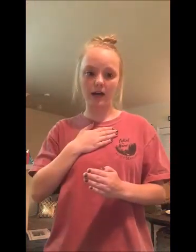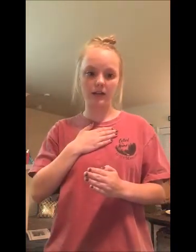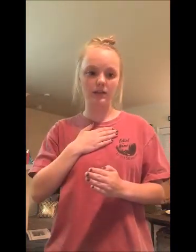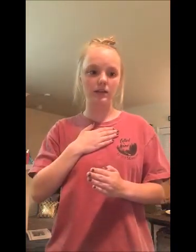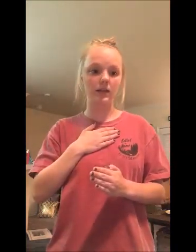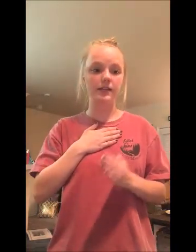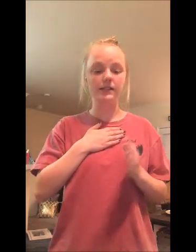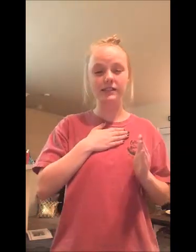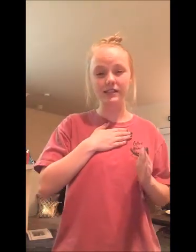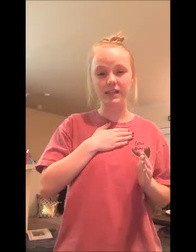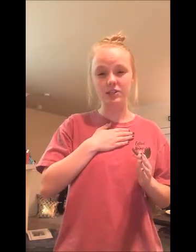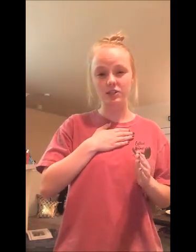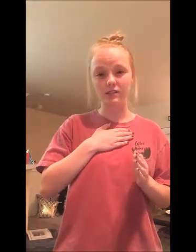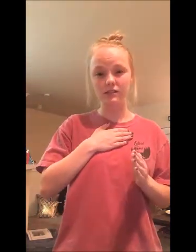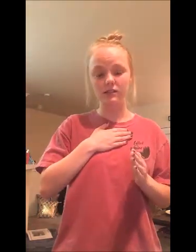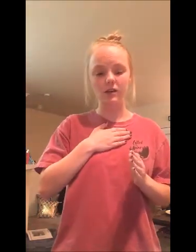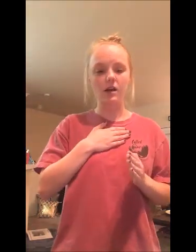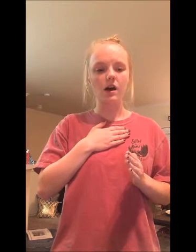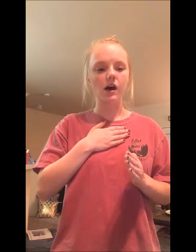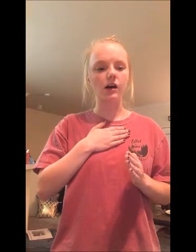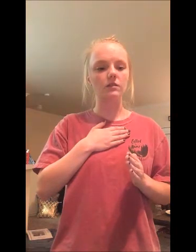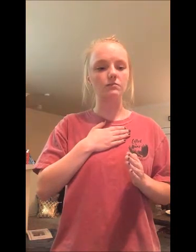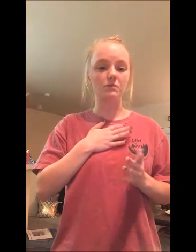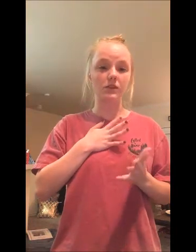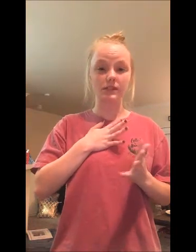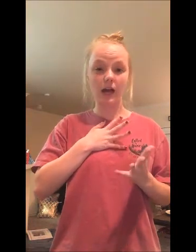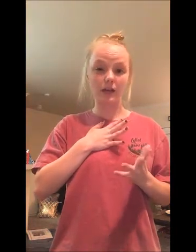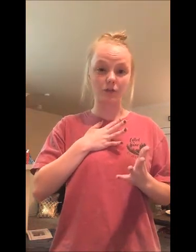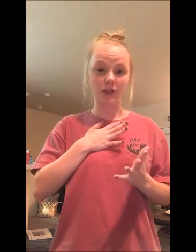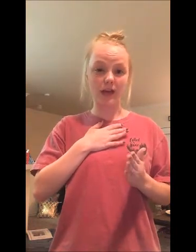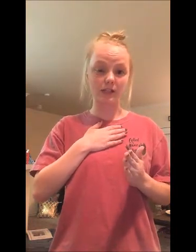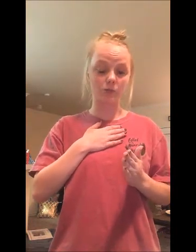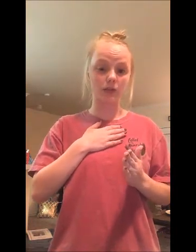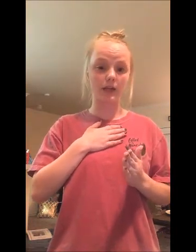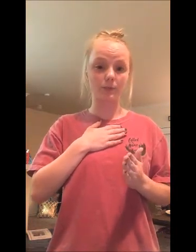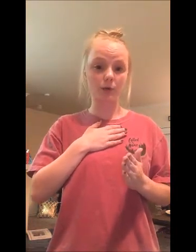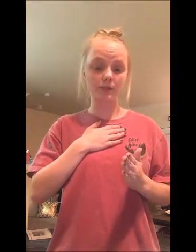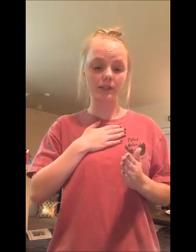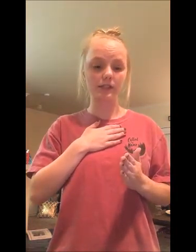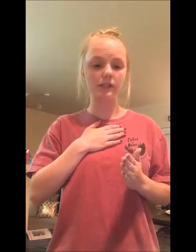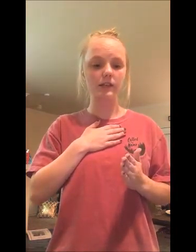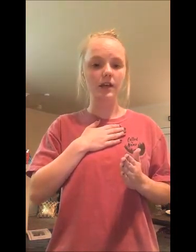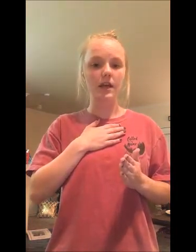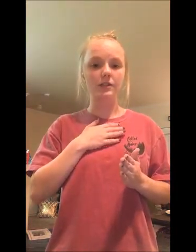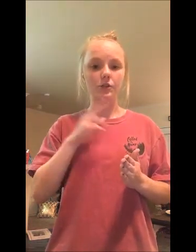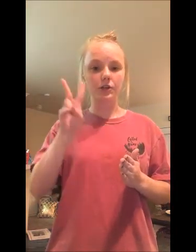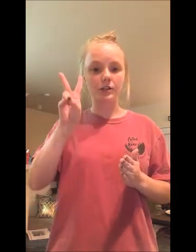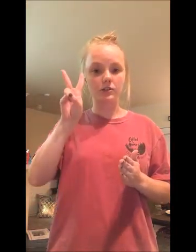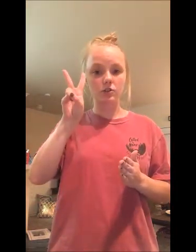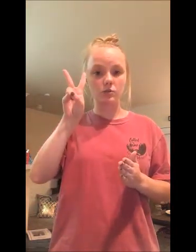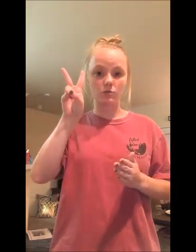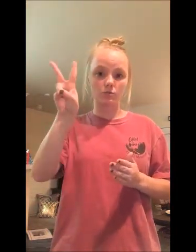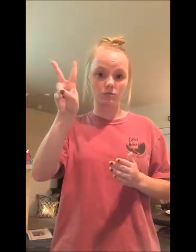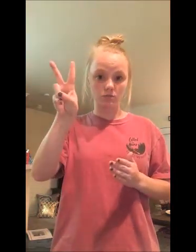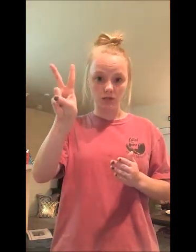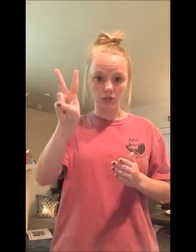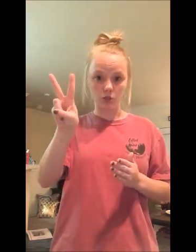my, he says intentions. The sign for that is more like purposes. And so you're going to do a